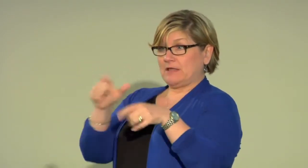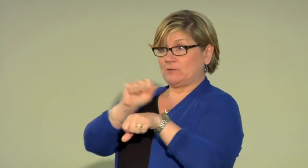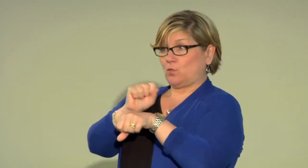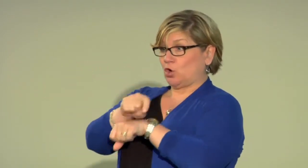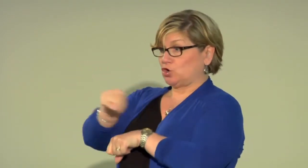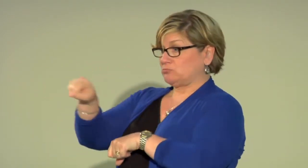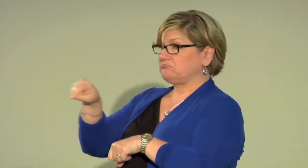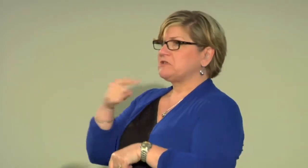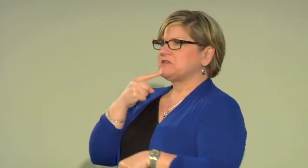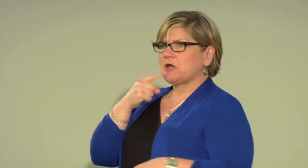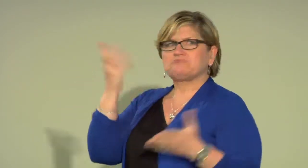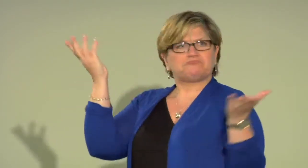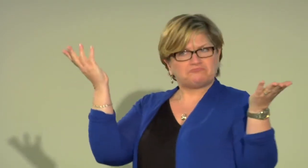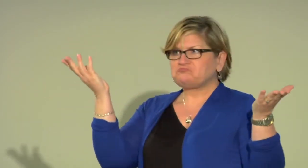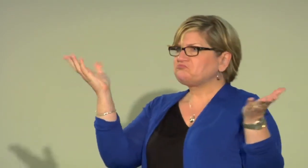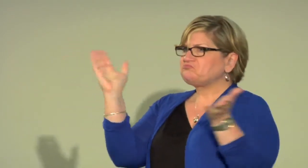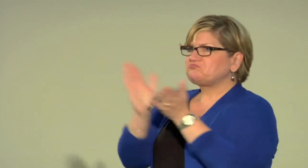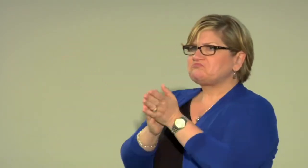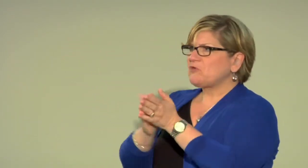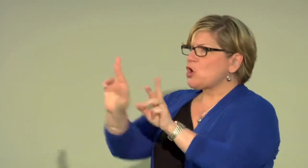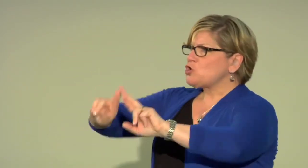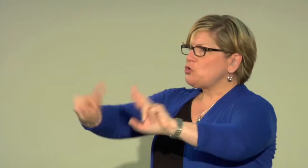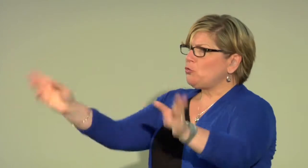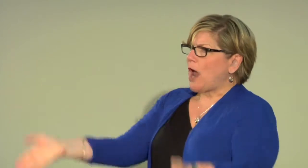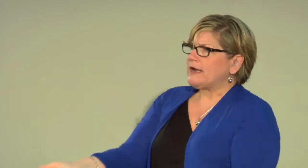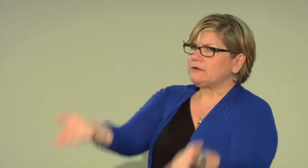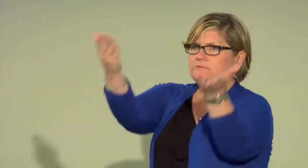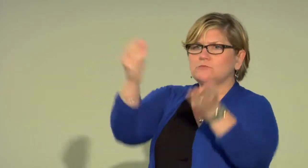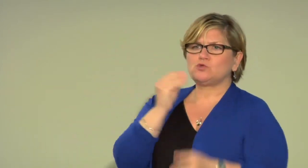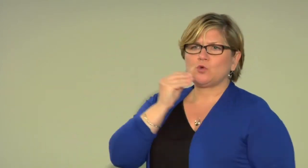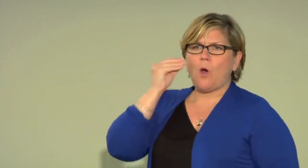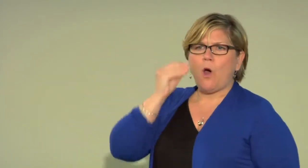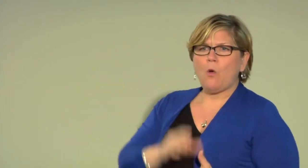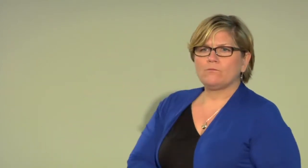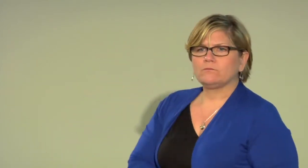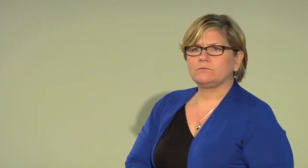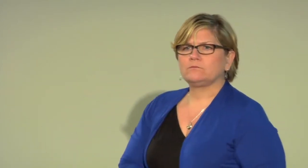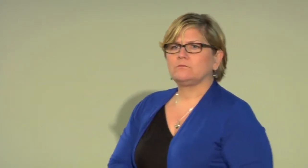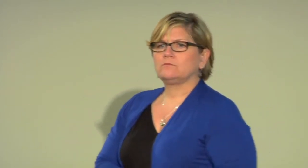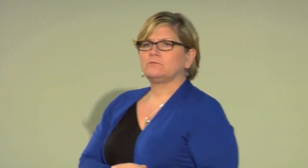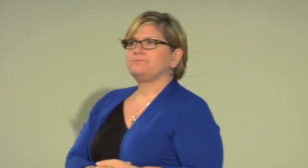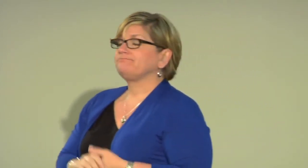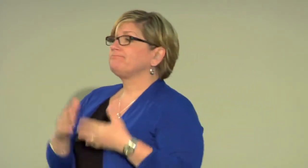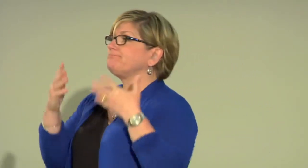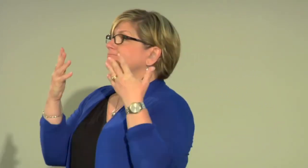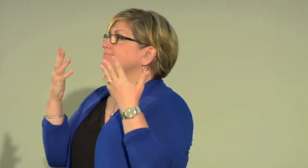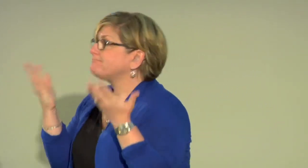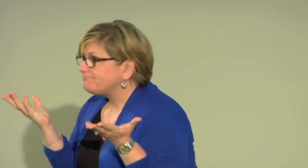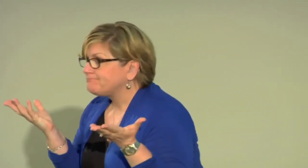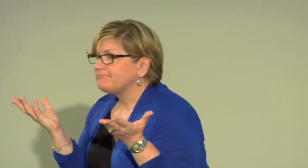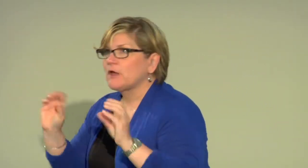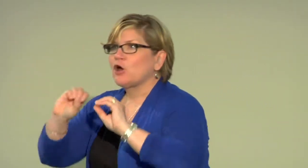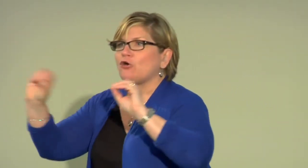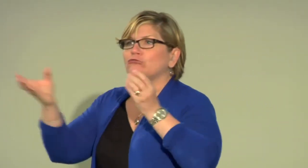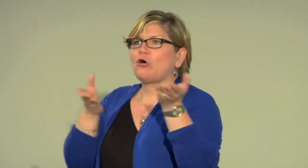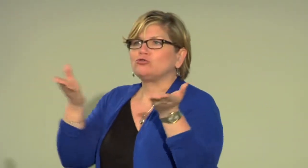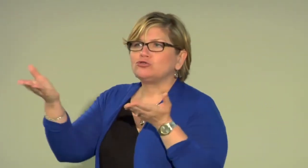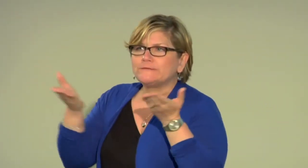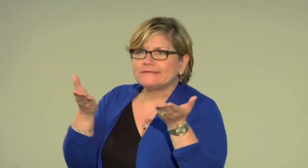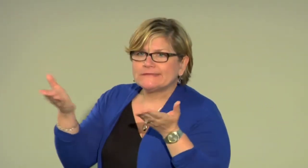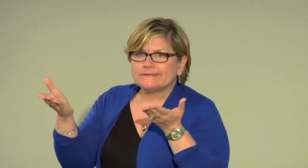Their team came together and said, "We're ready to discharge them. They can go home."